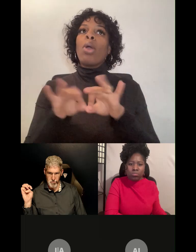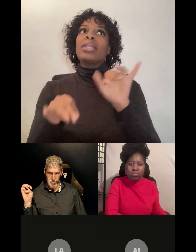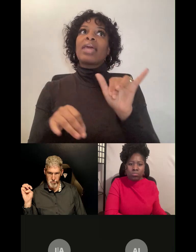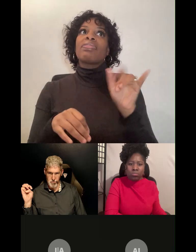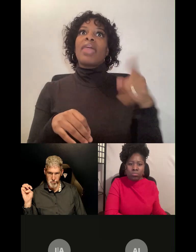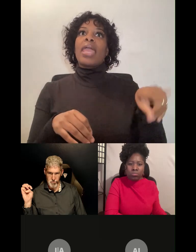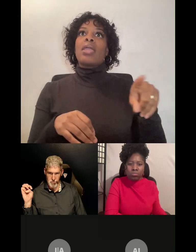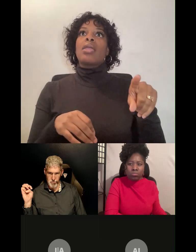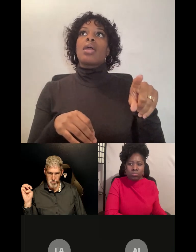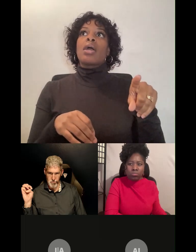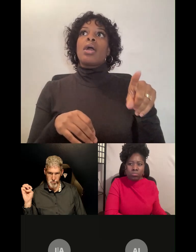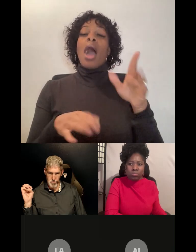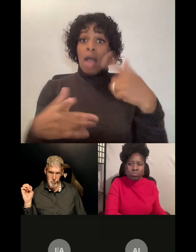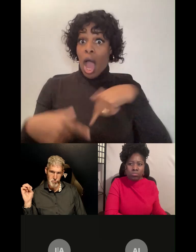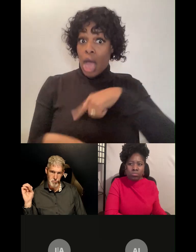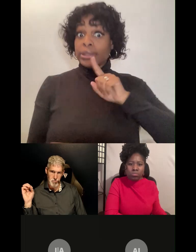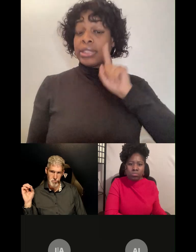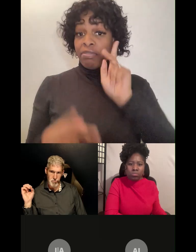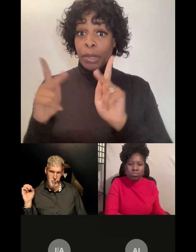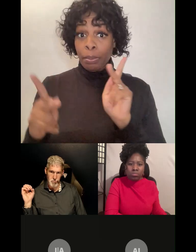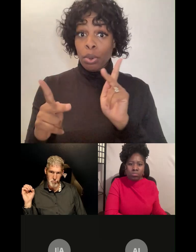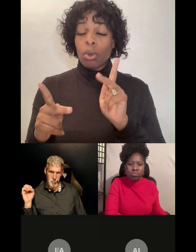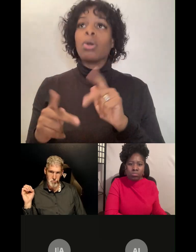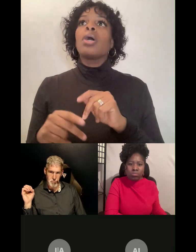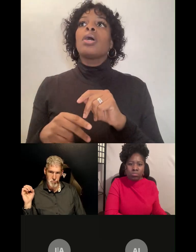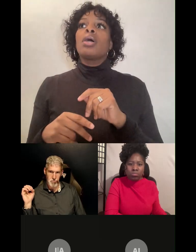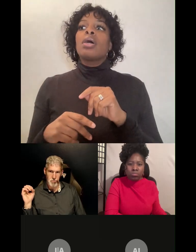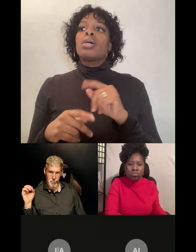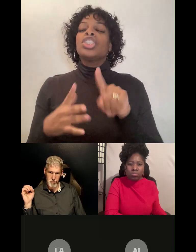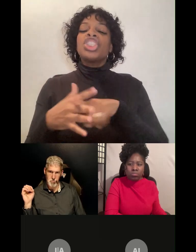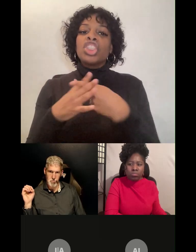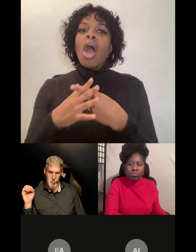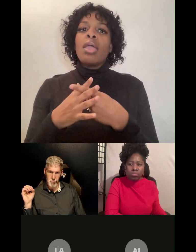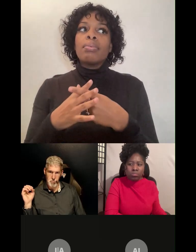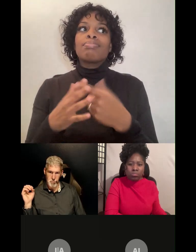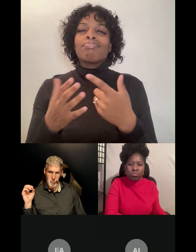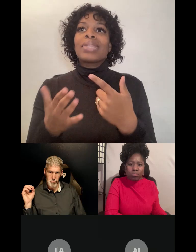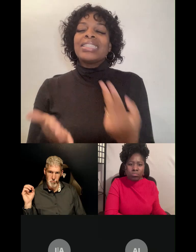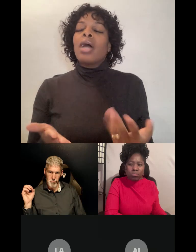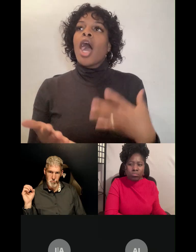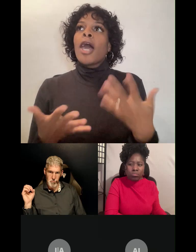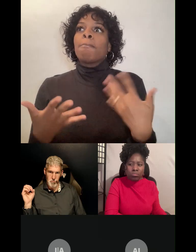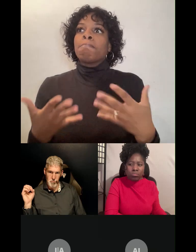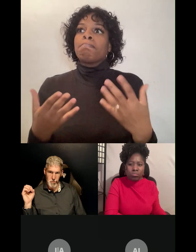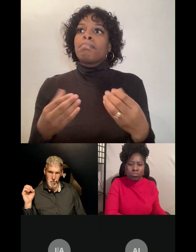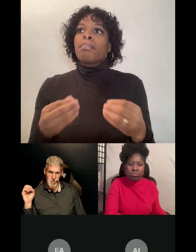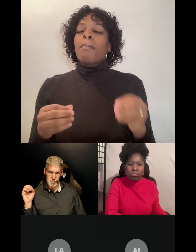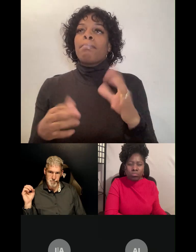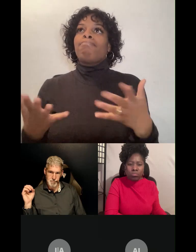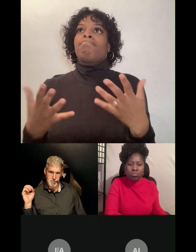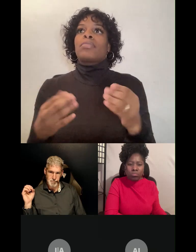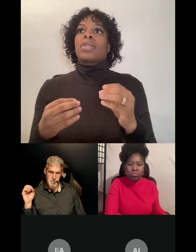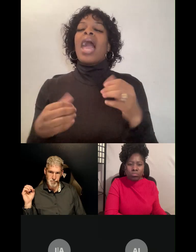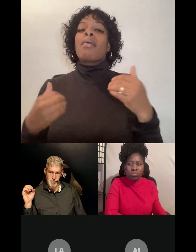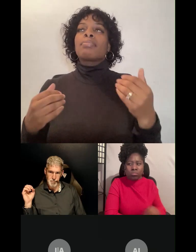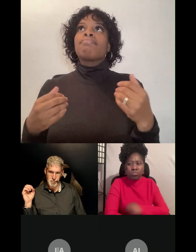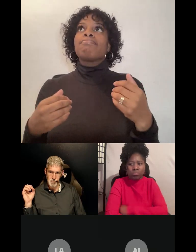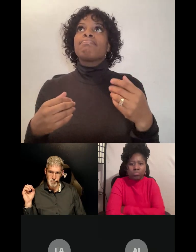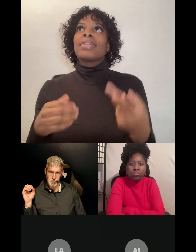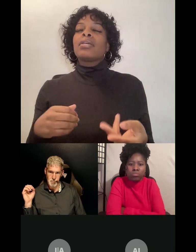it's important that us deaf people start um